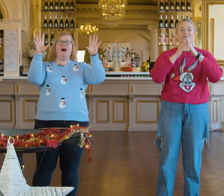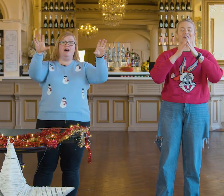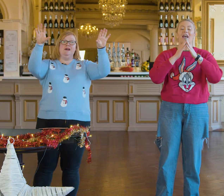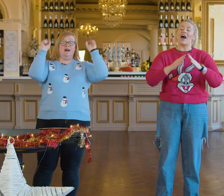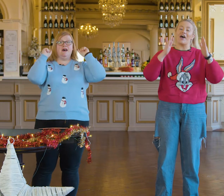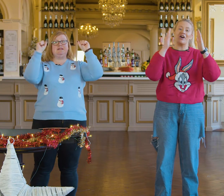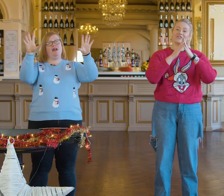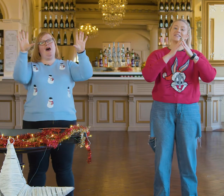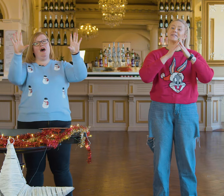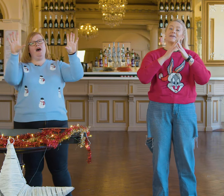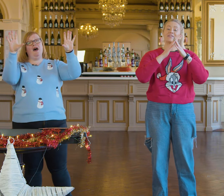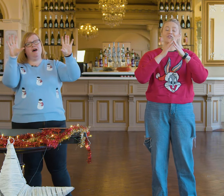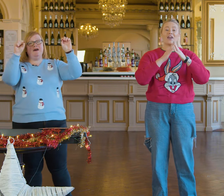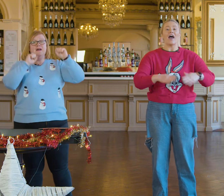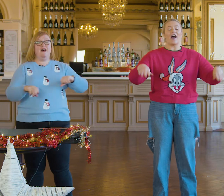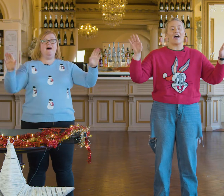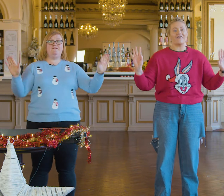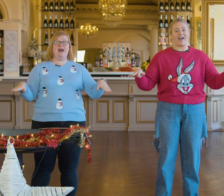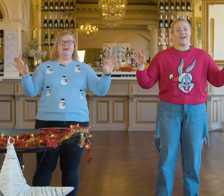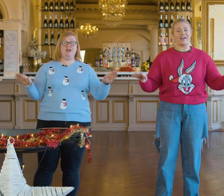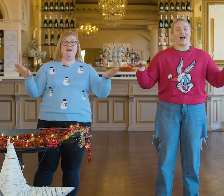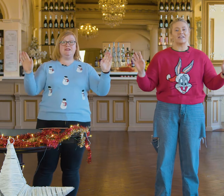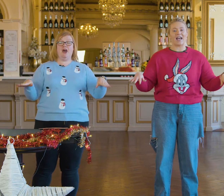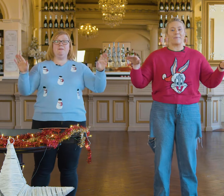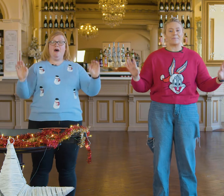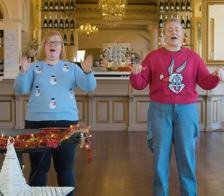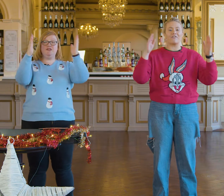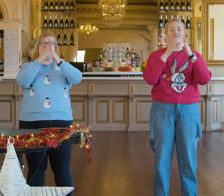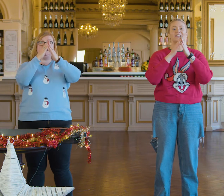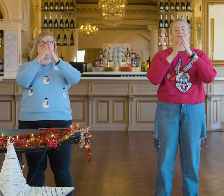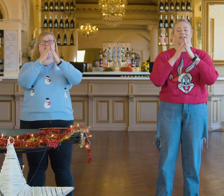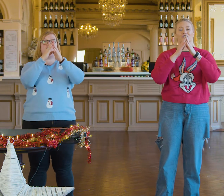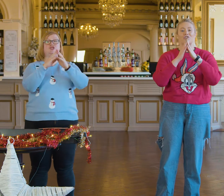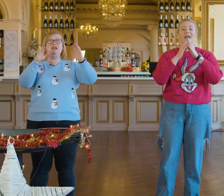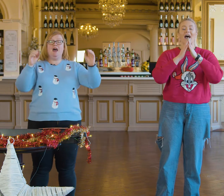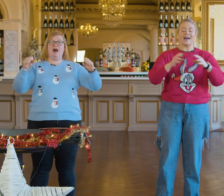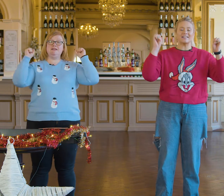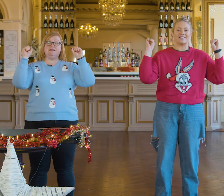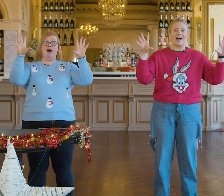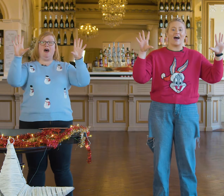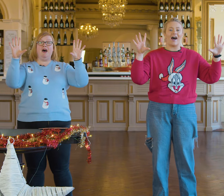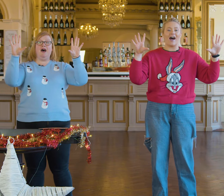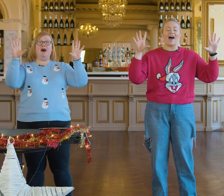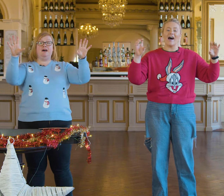star, a star, a fairy on the top of the Christmas tree. A star,